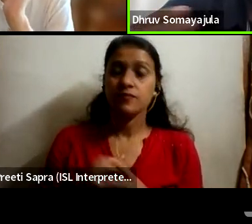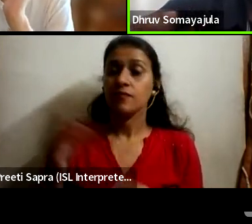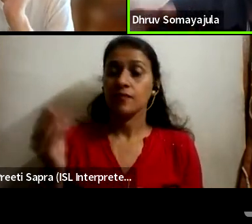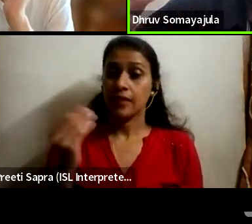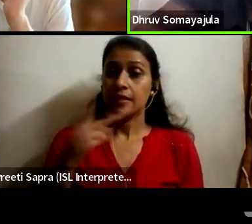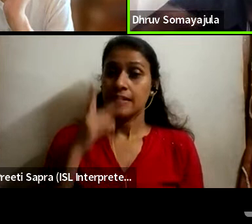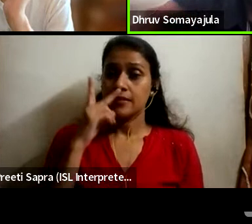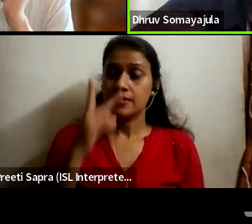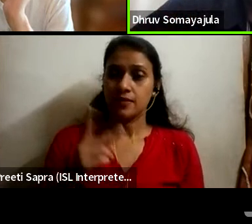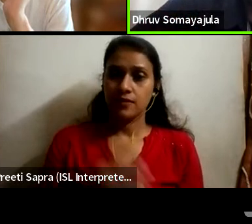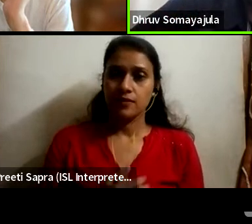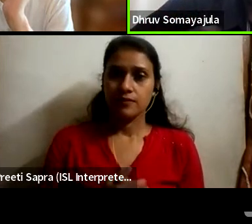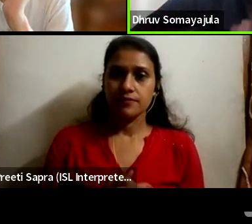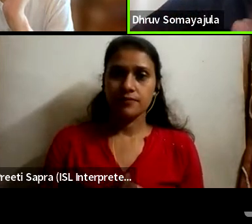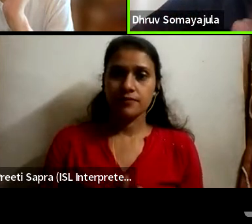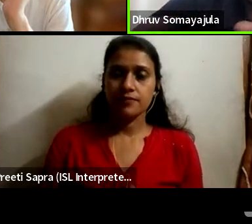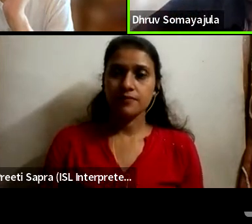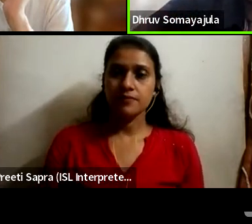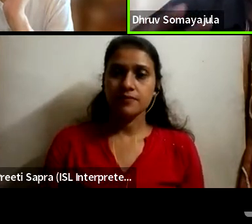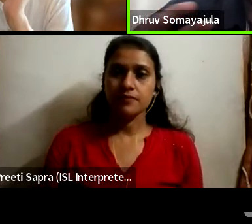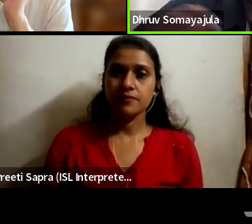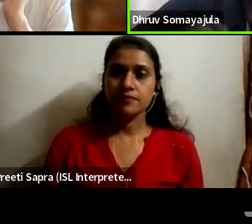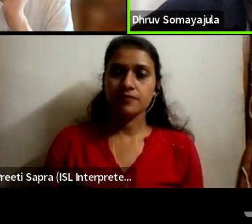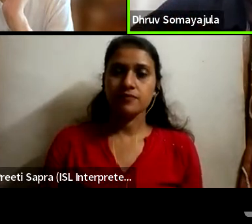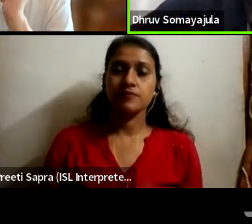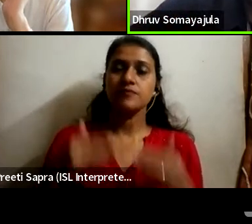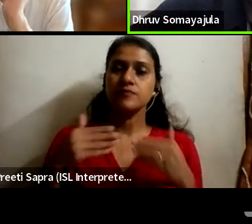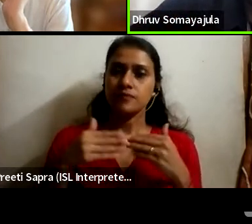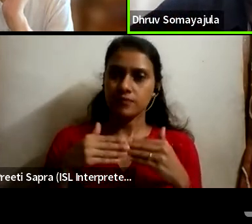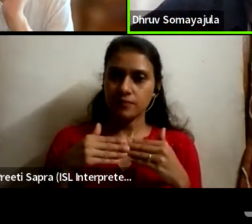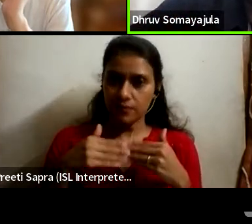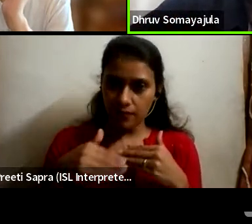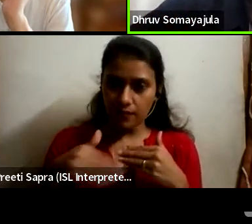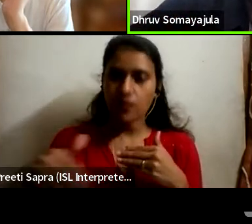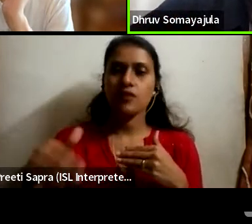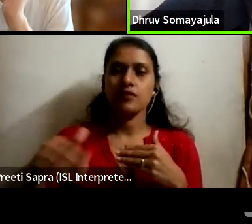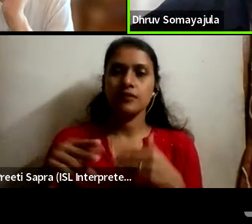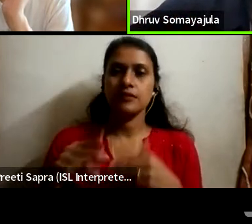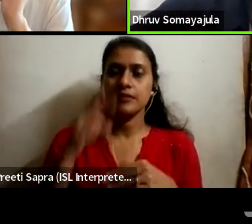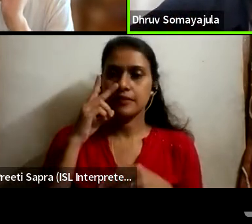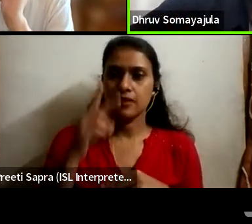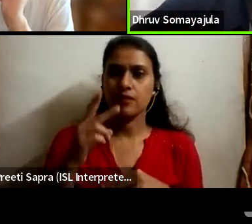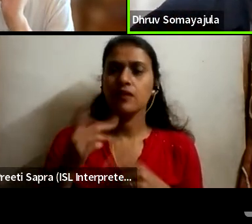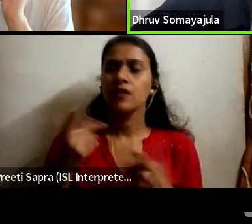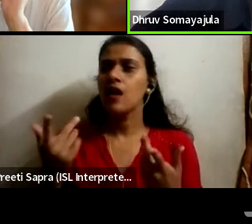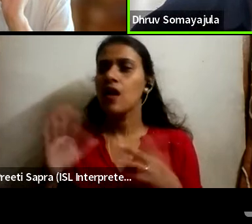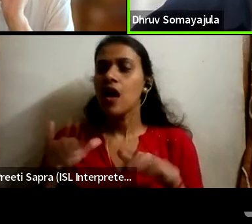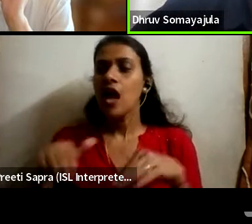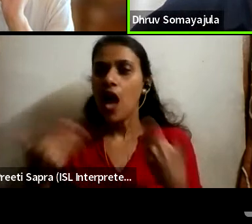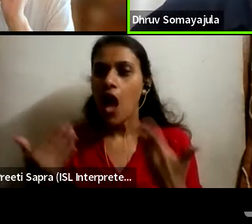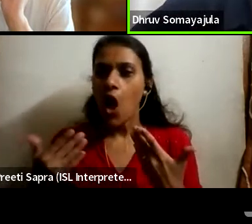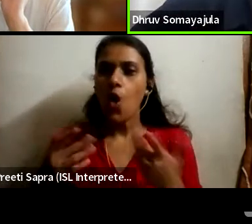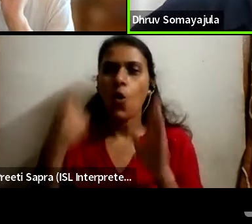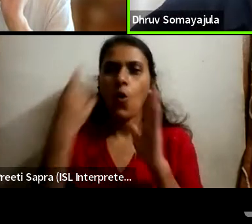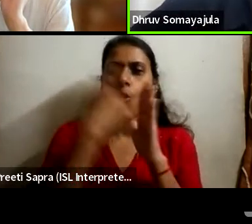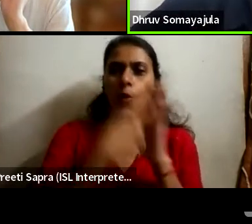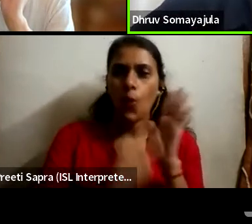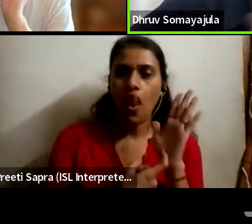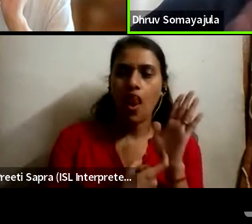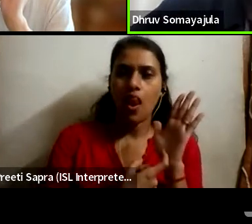a regulatory sort of consonance in terms of how like the principles